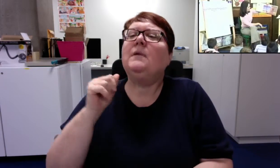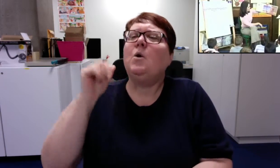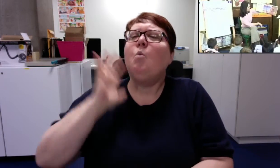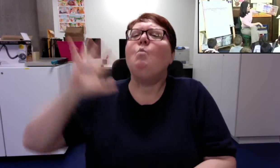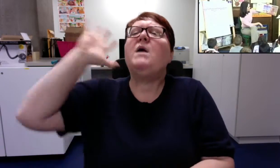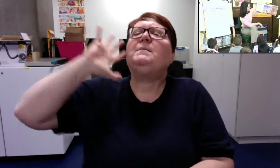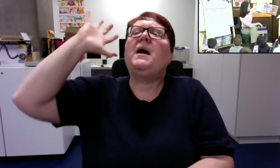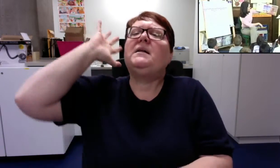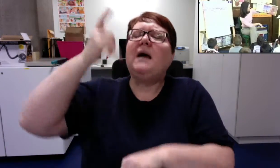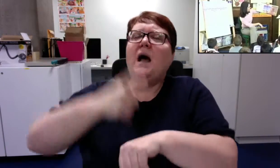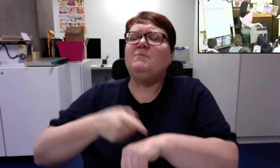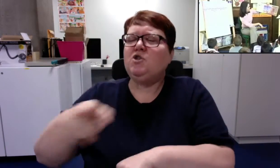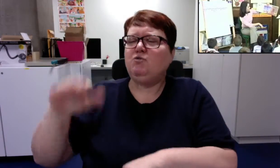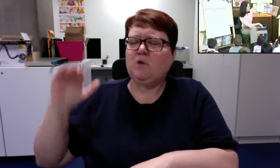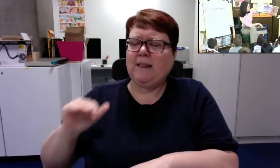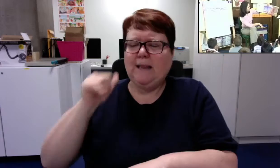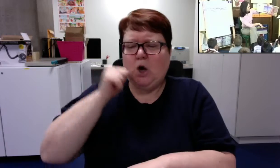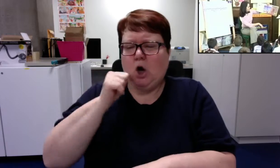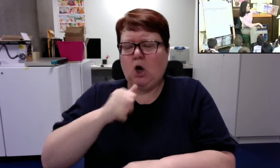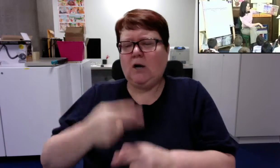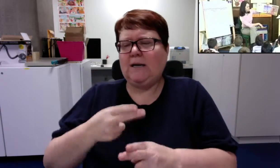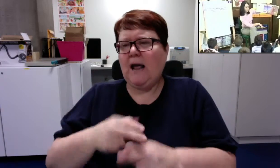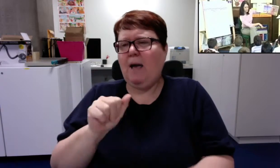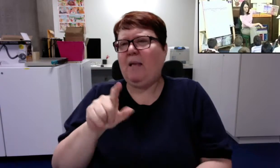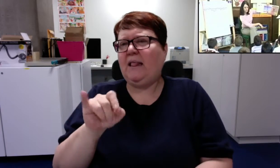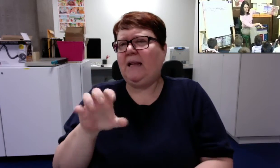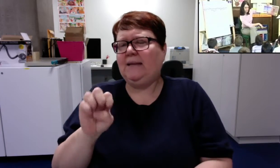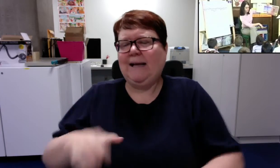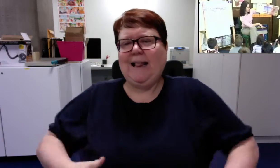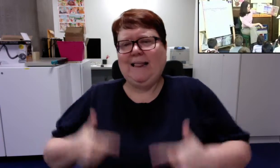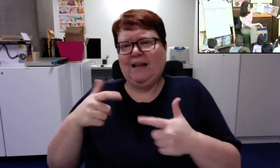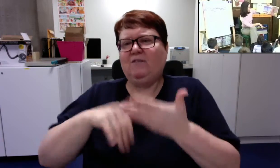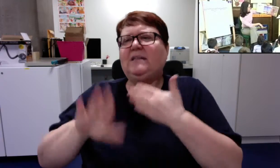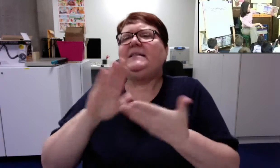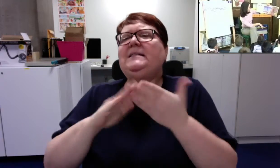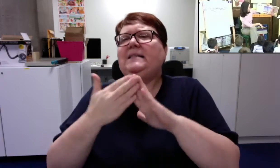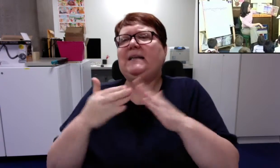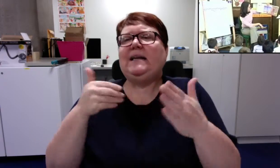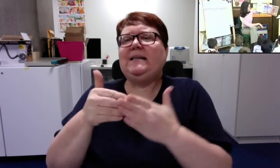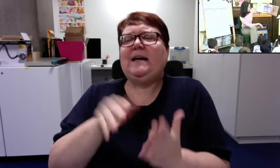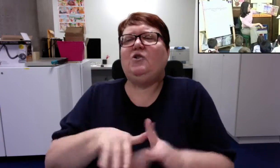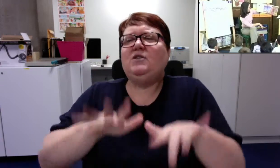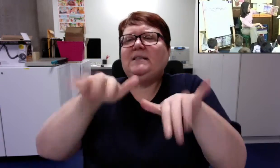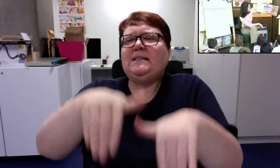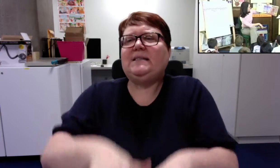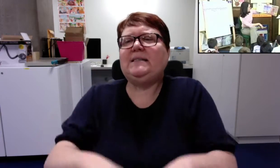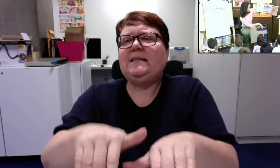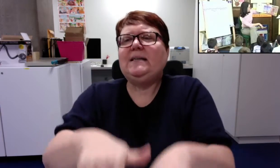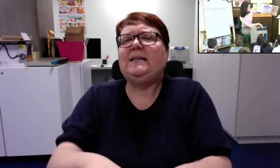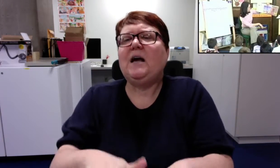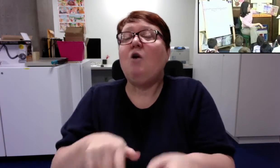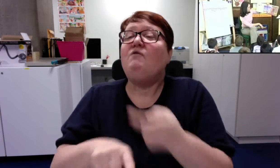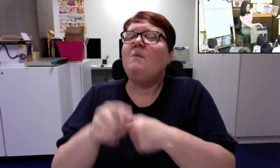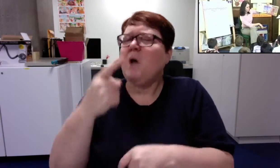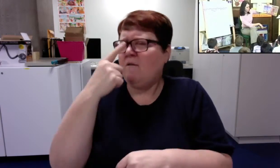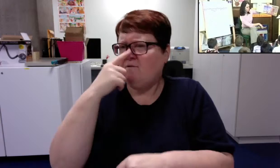a time, she was a little girl named Alice, who lived in a city by the sea. From the front